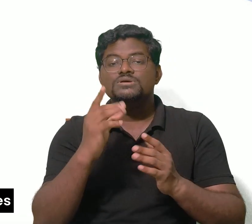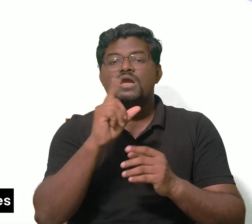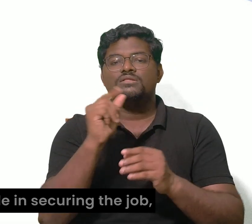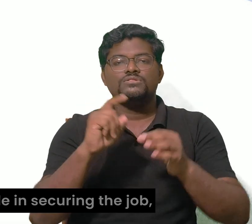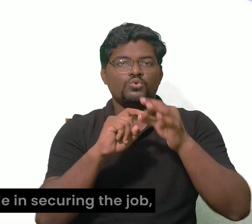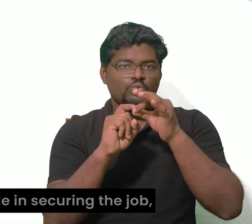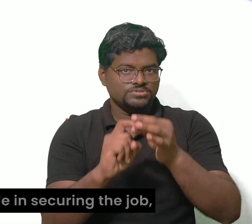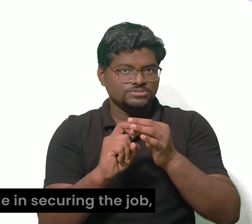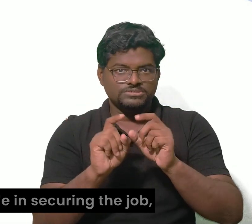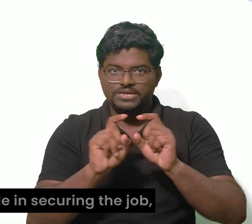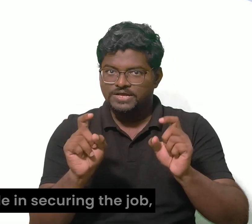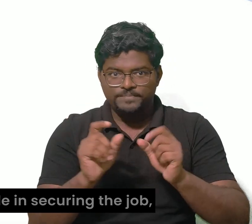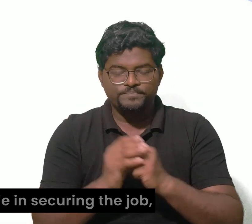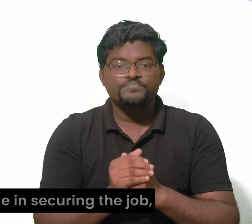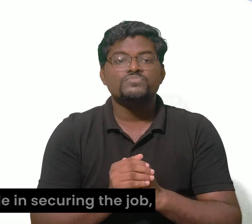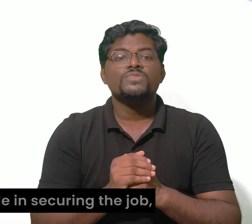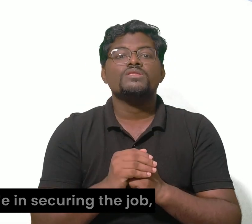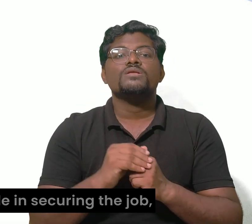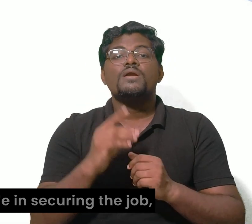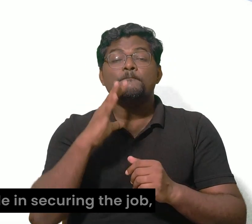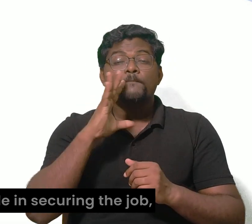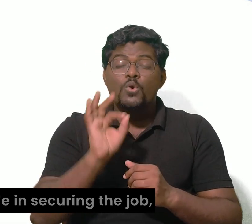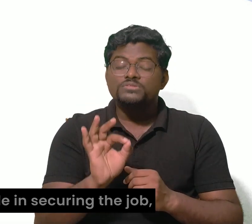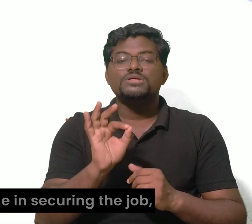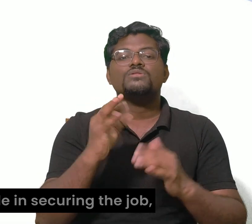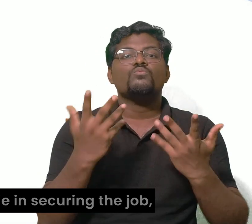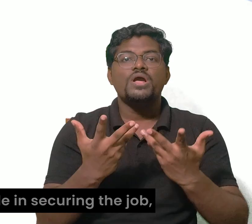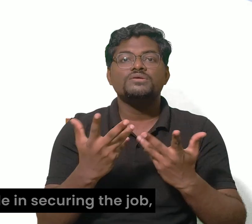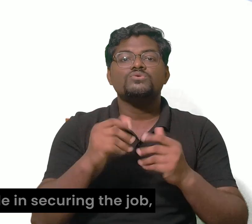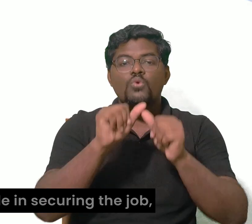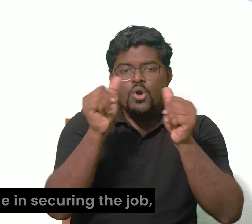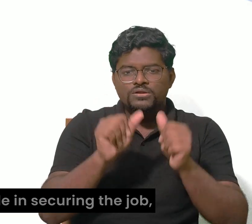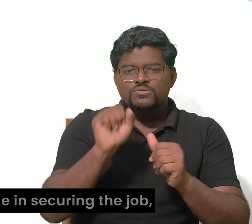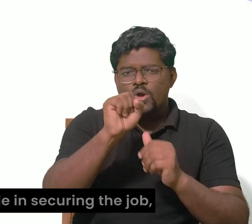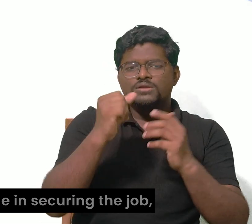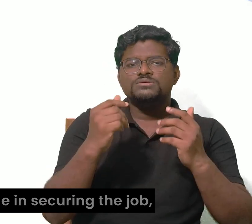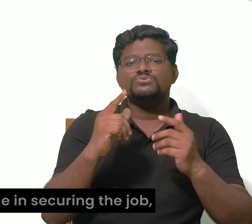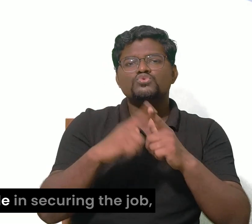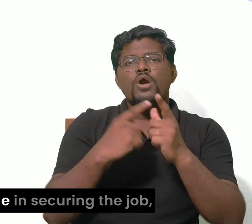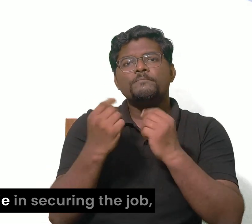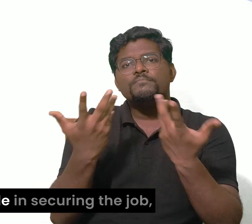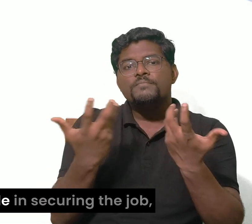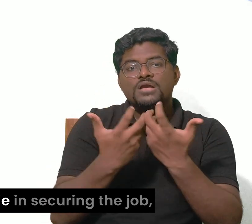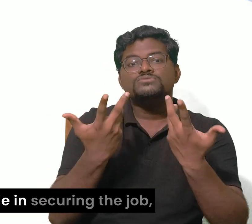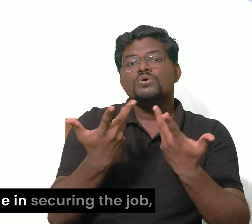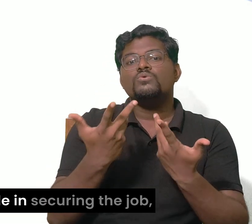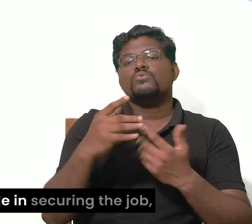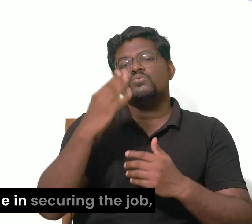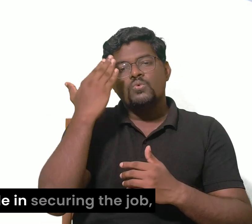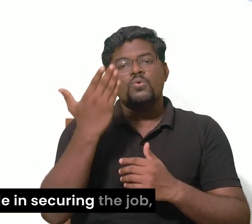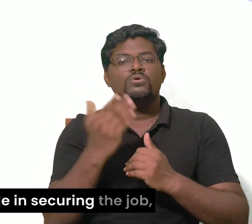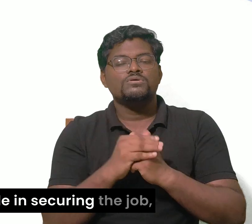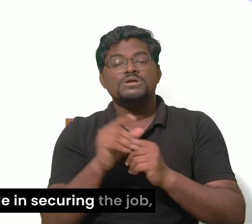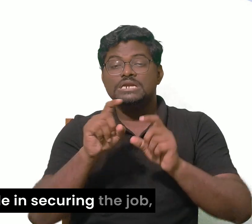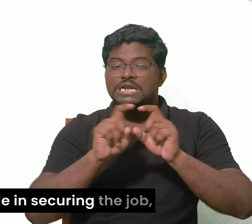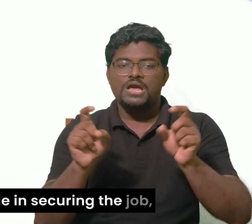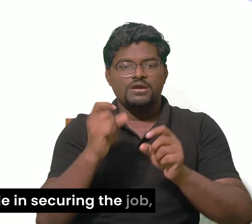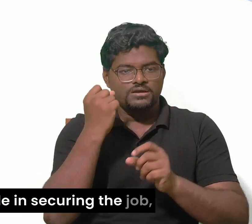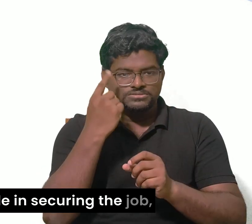they are going to ask. So this 100 question only plays an important role to getting the job. So you have